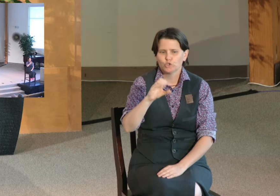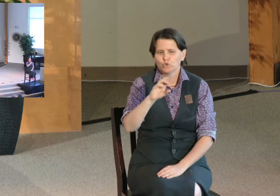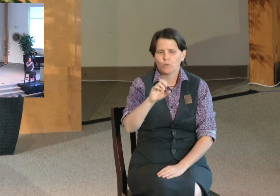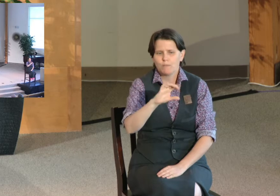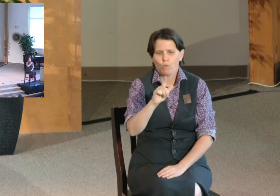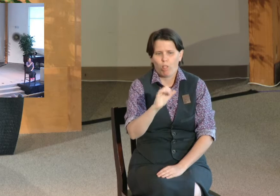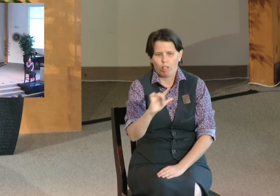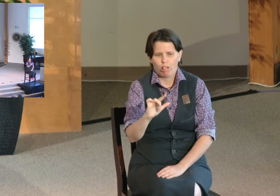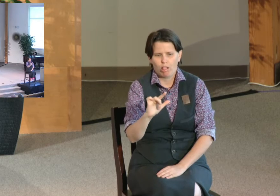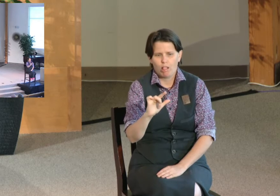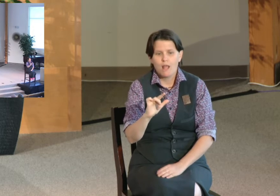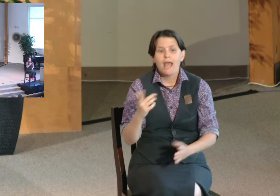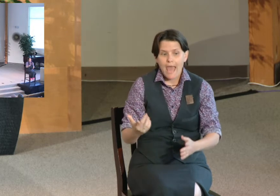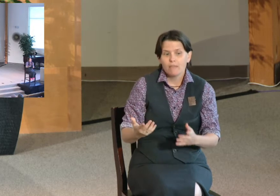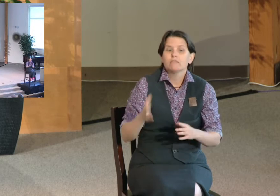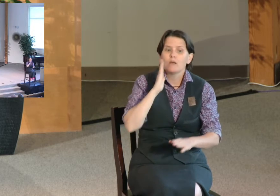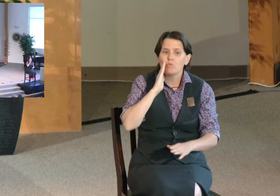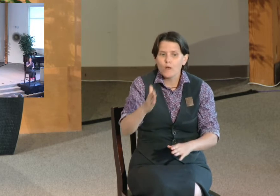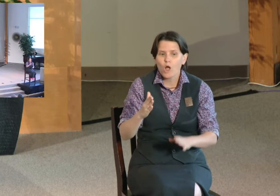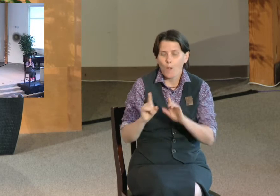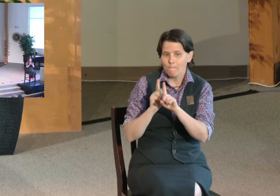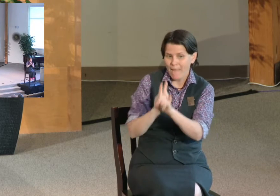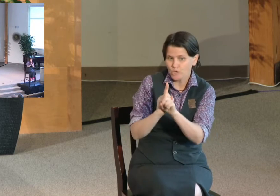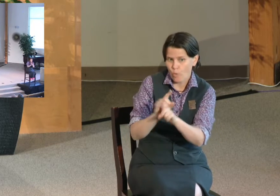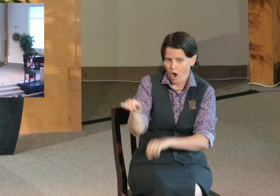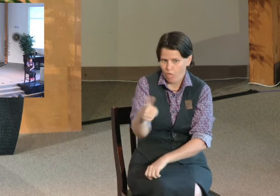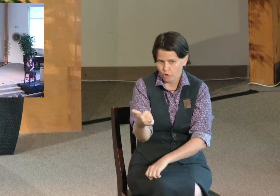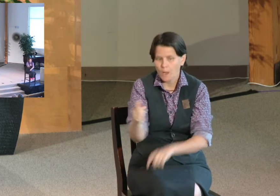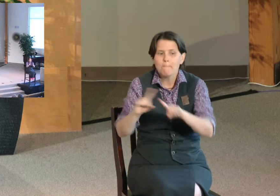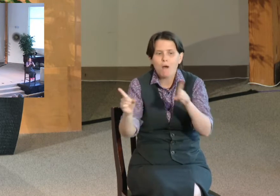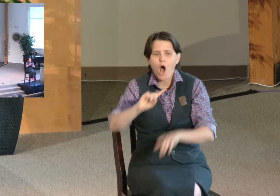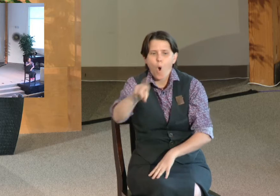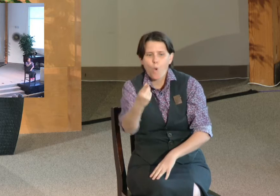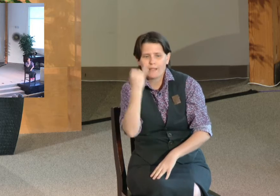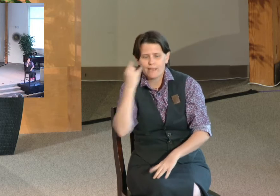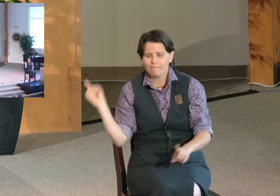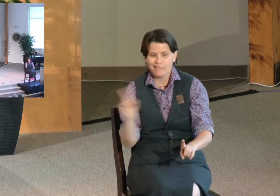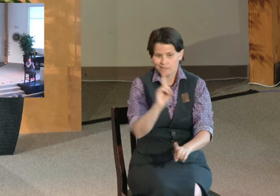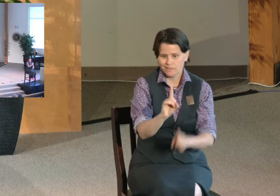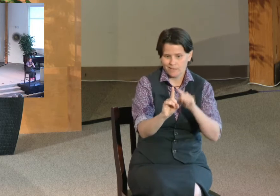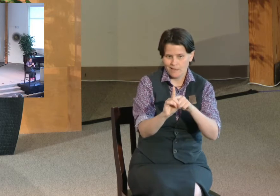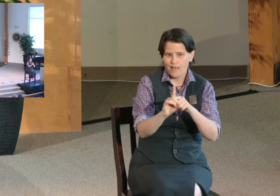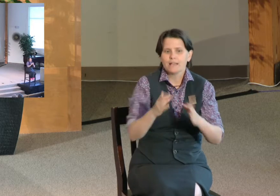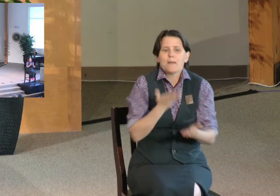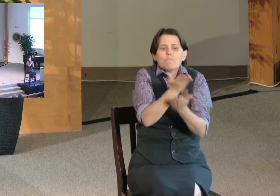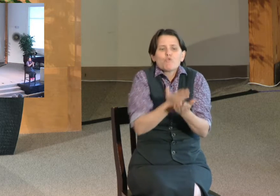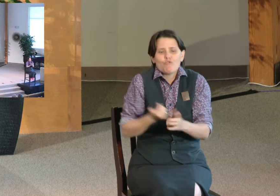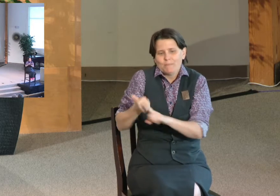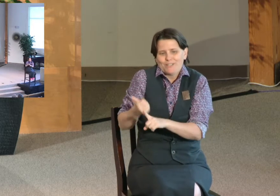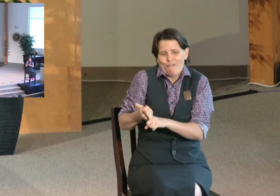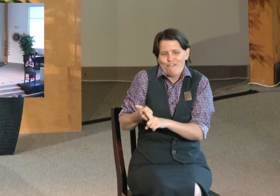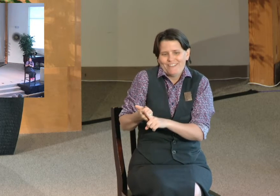by the way. And the fully matured magician, they take setbacks and they turn them into opportunities to